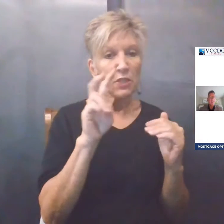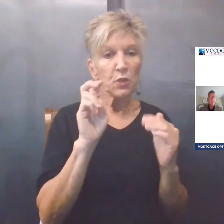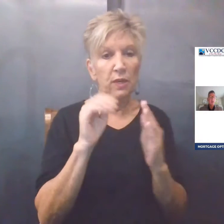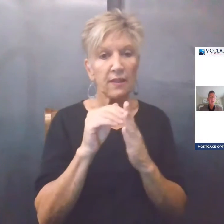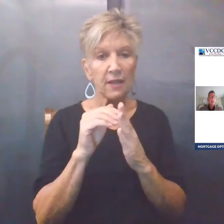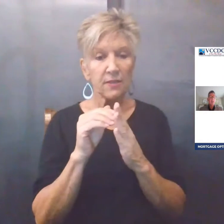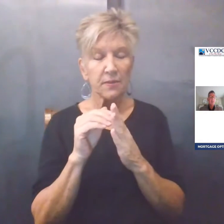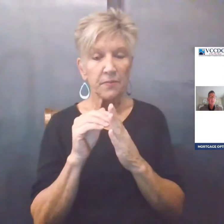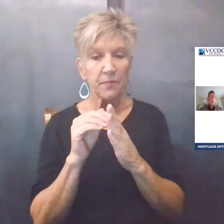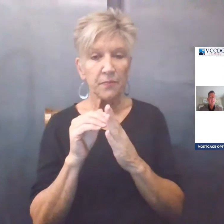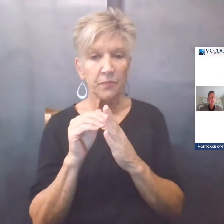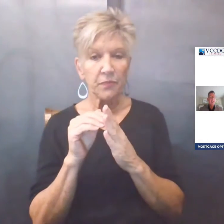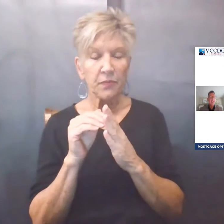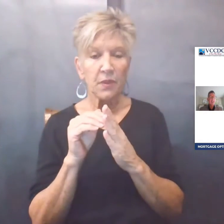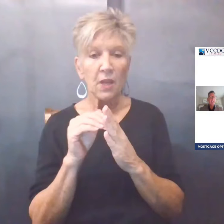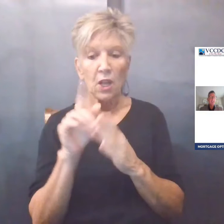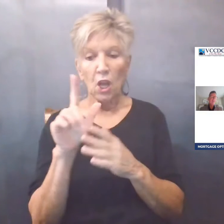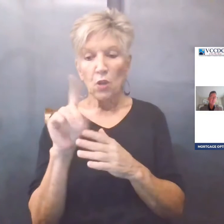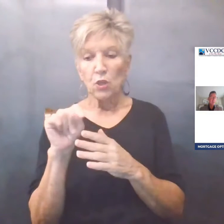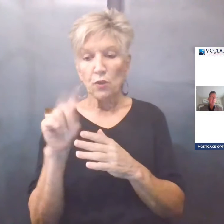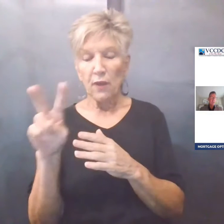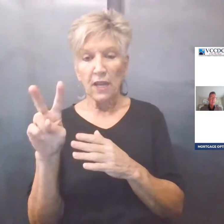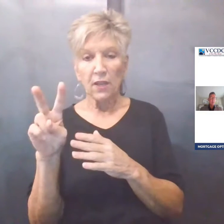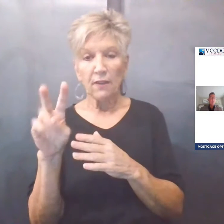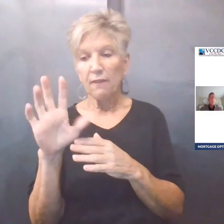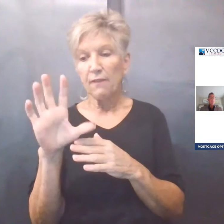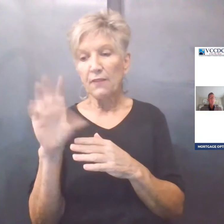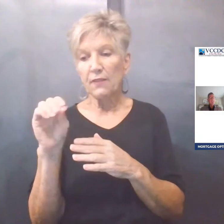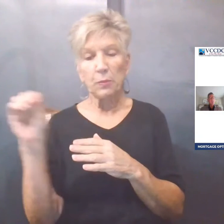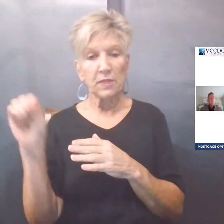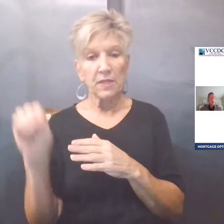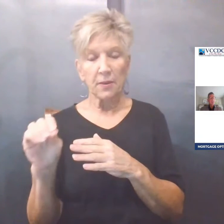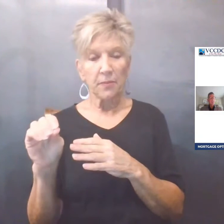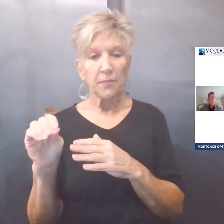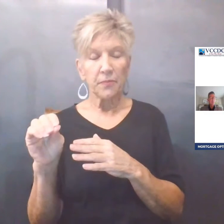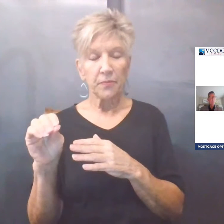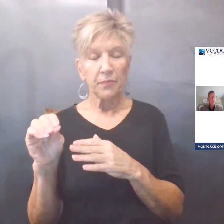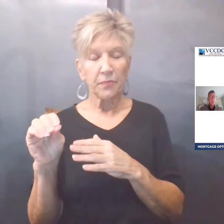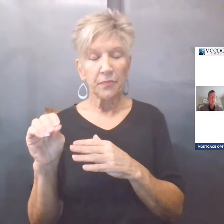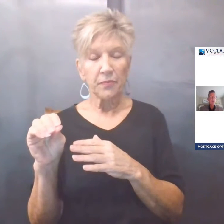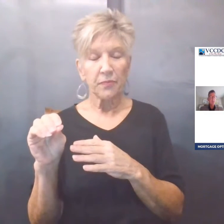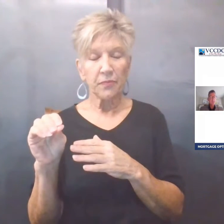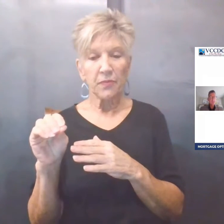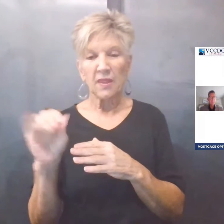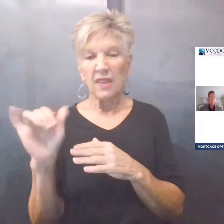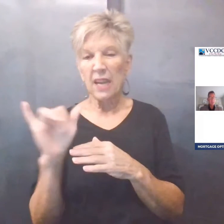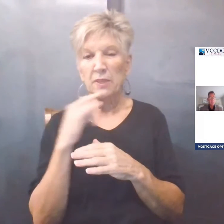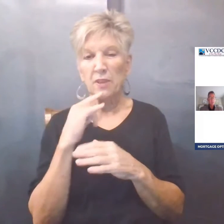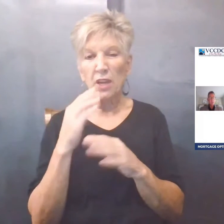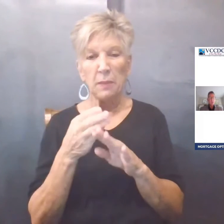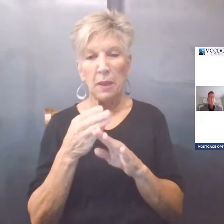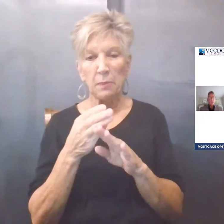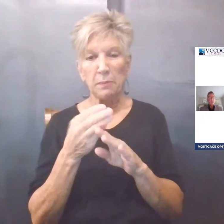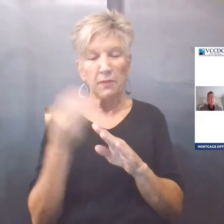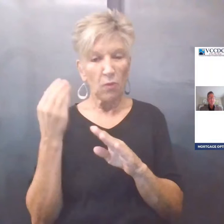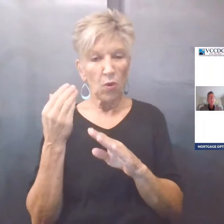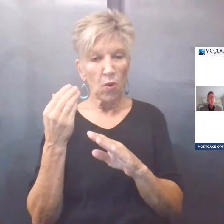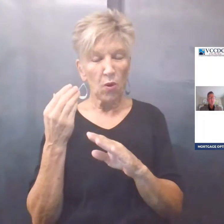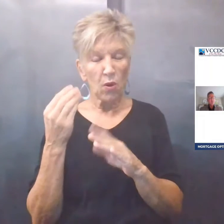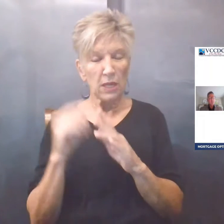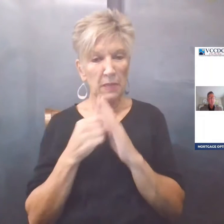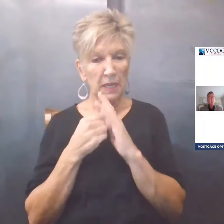this scenario, loan to value would be calculated as 50%. So this goes back to sort of what we talked about at the beginning, which is you